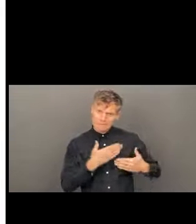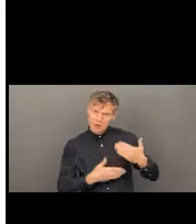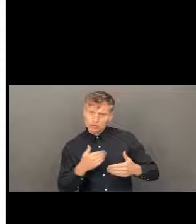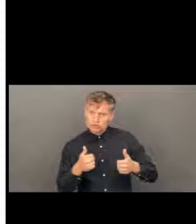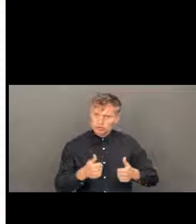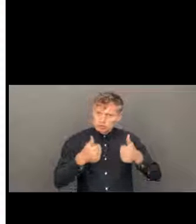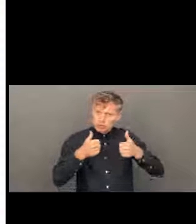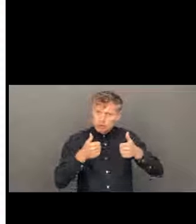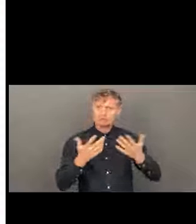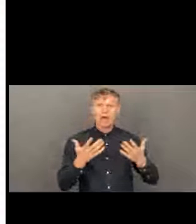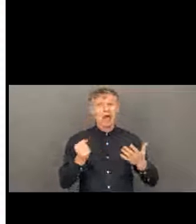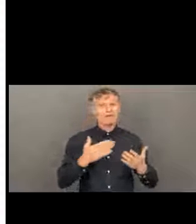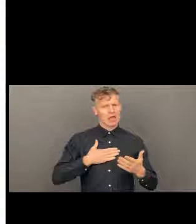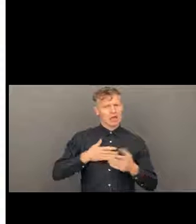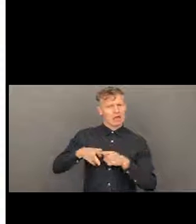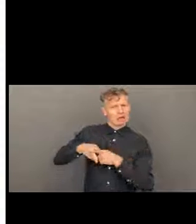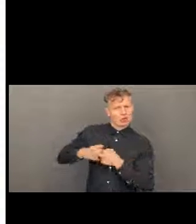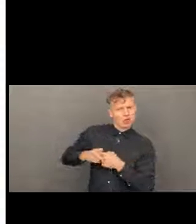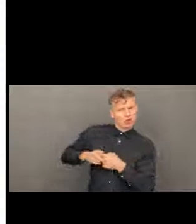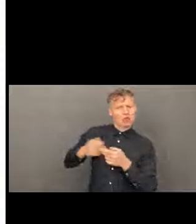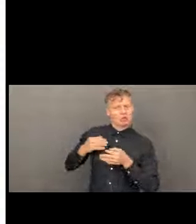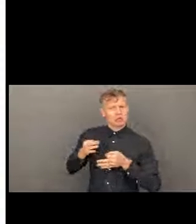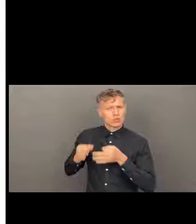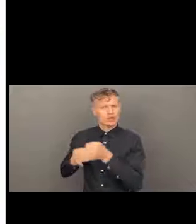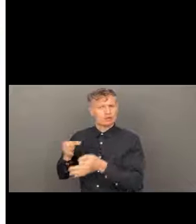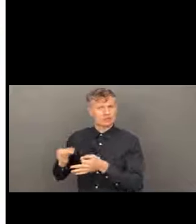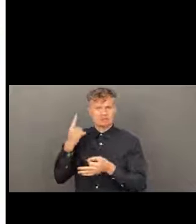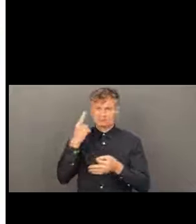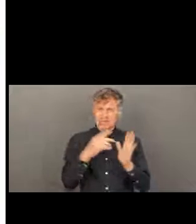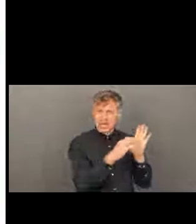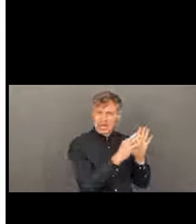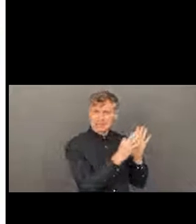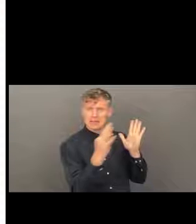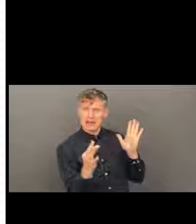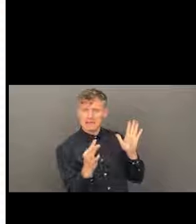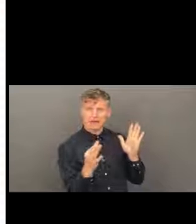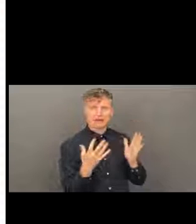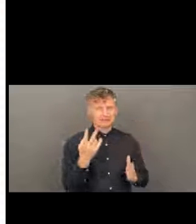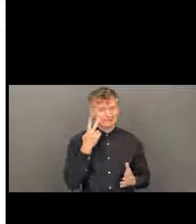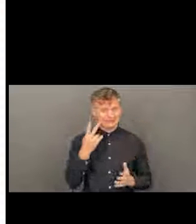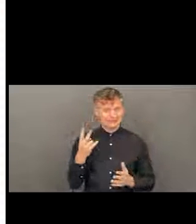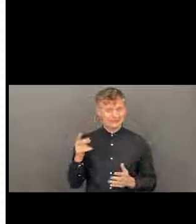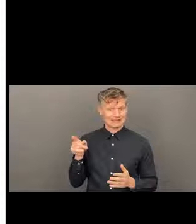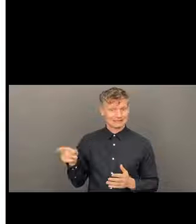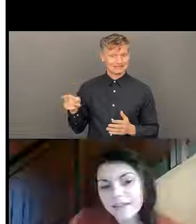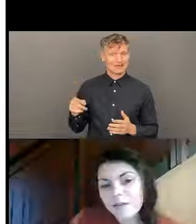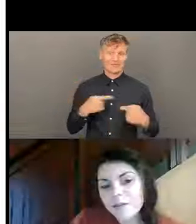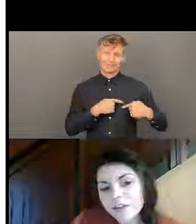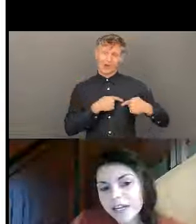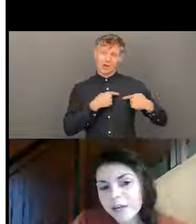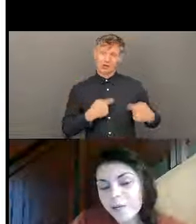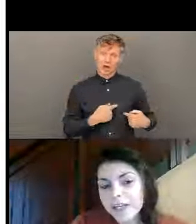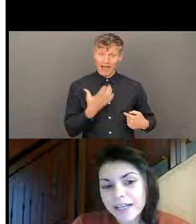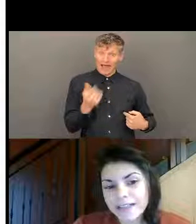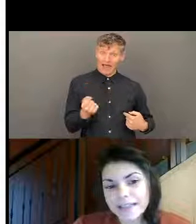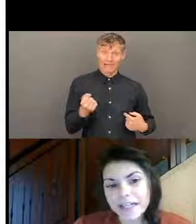tools and strategies. For example, Healy, our volunteer, has already a job, and we know that volunteering